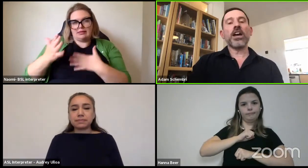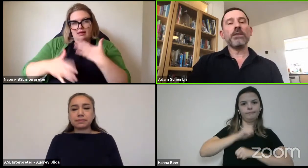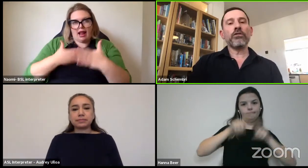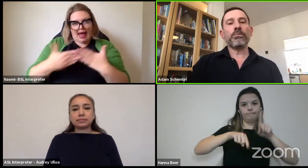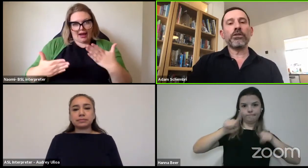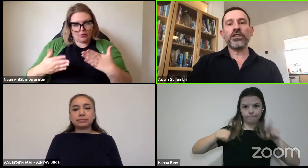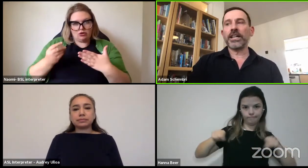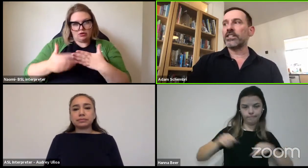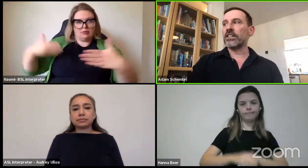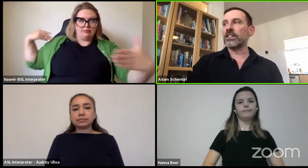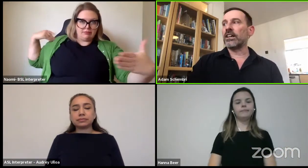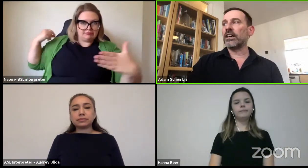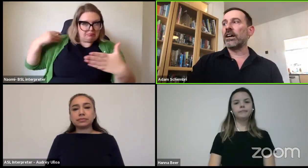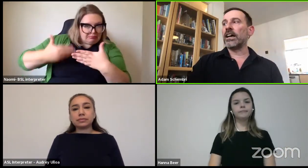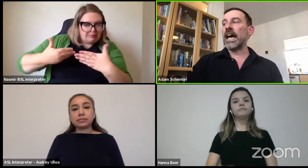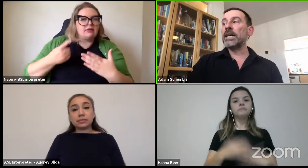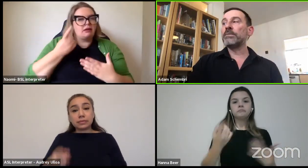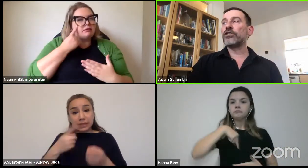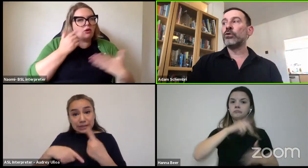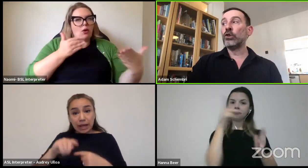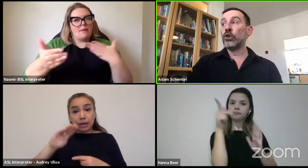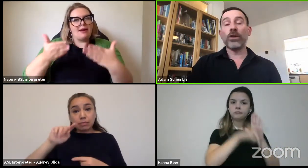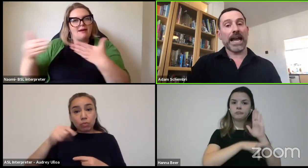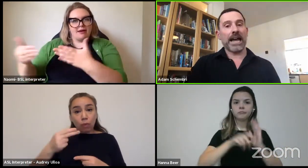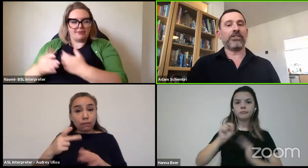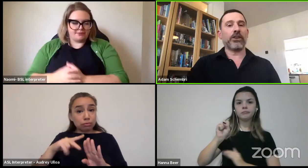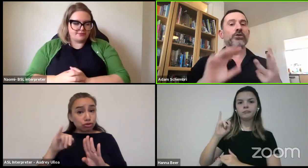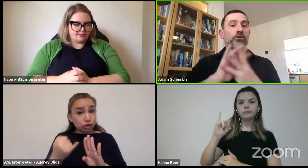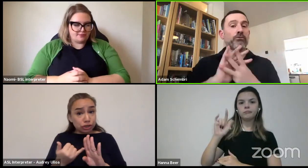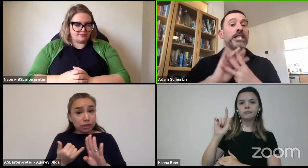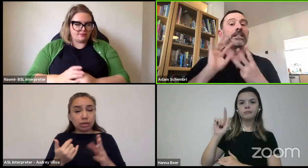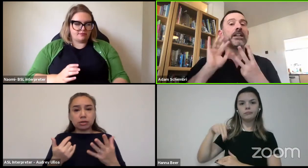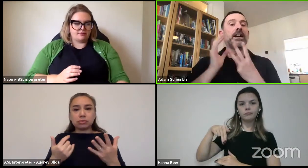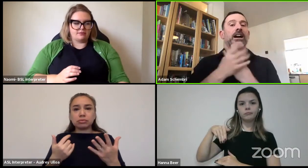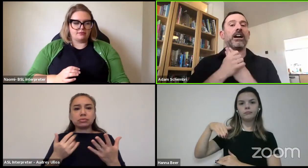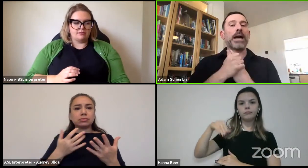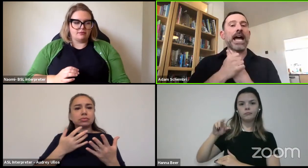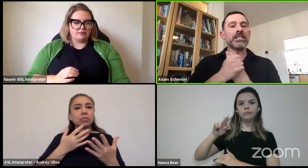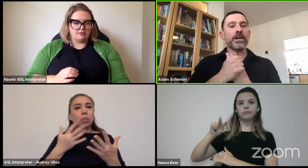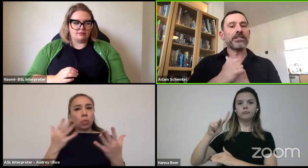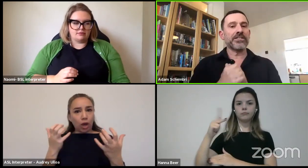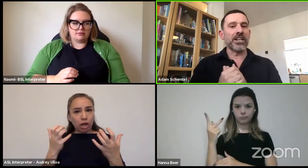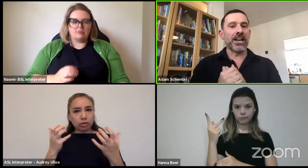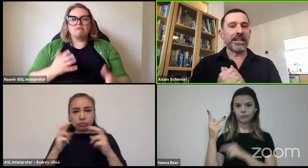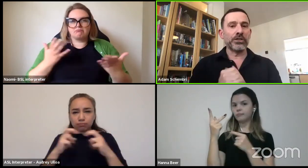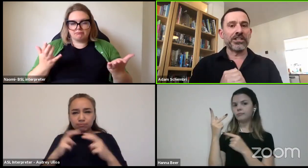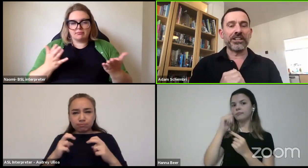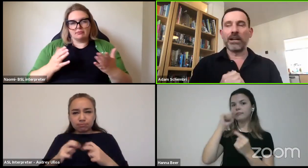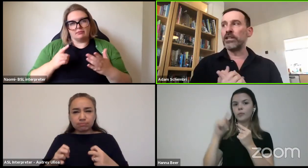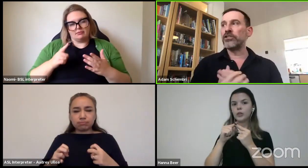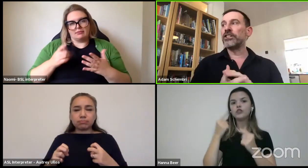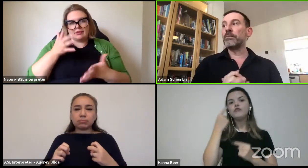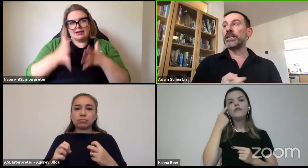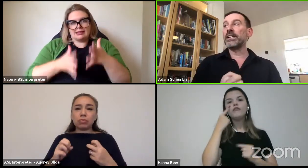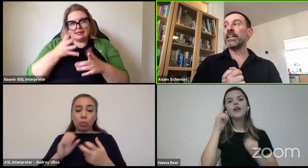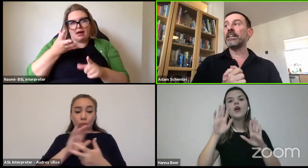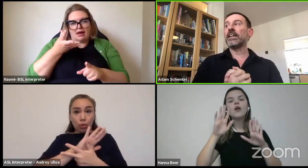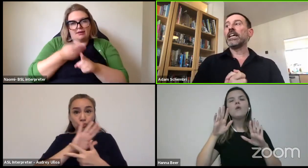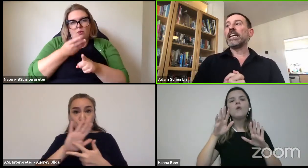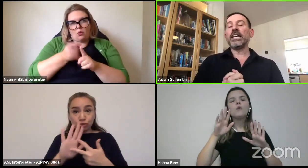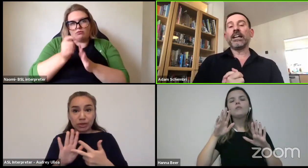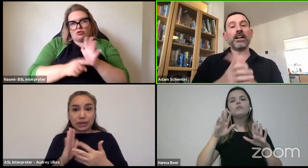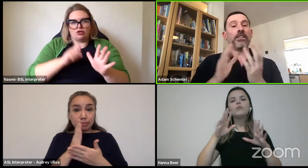The SignMorph project aims to look at those 3 aspects of sign languages that I mentioned in the